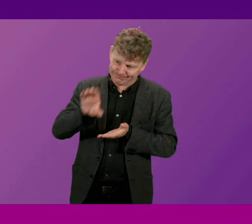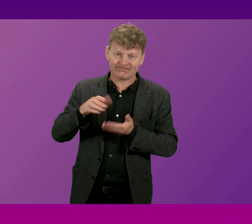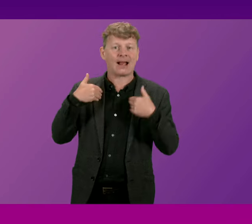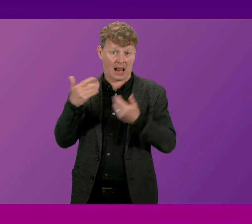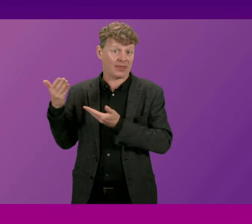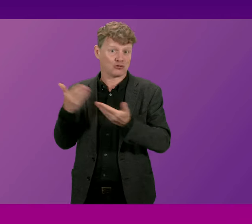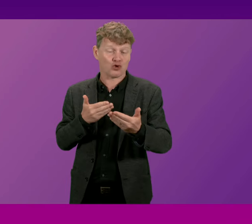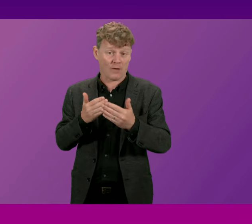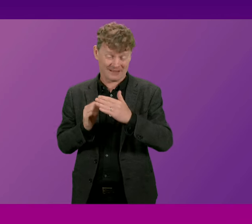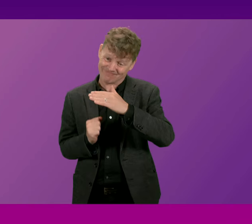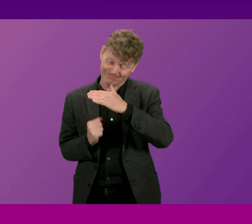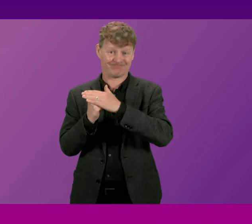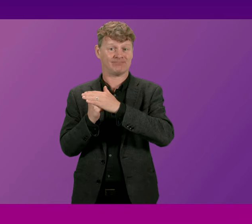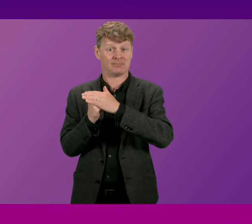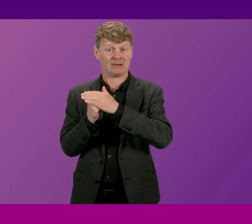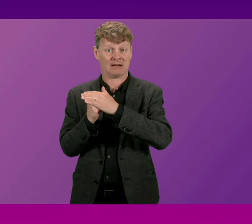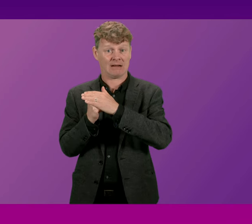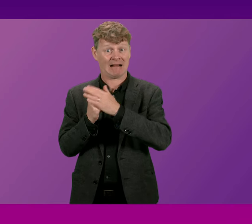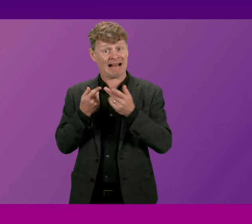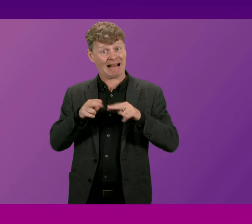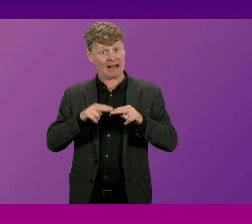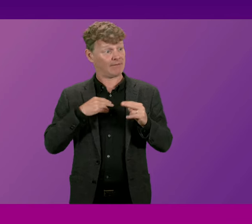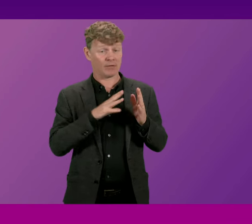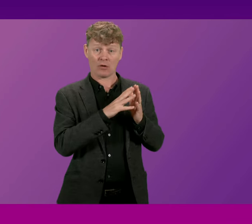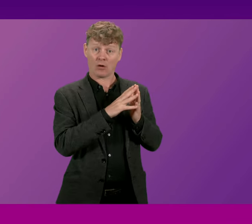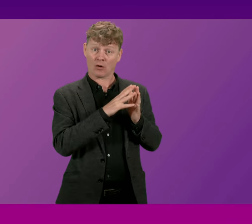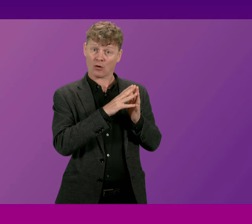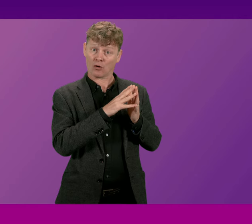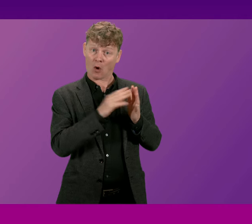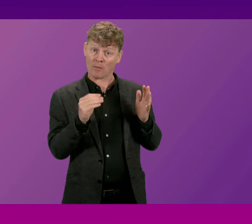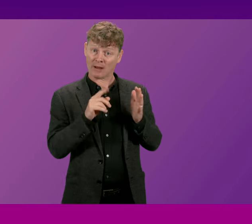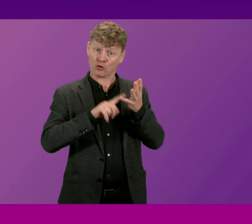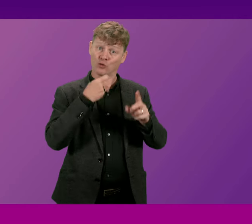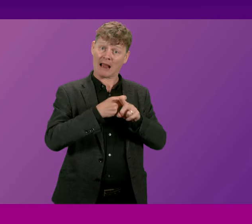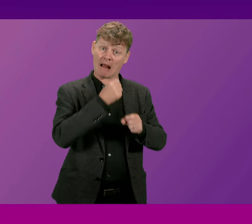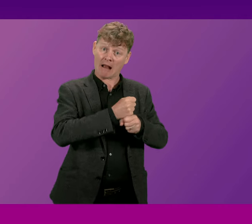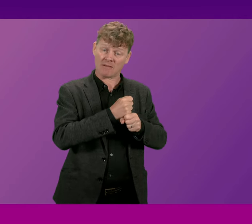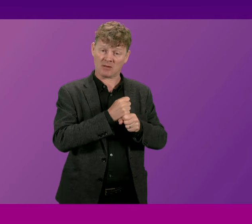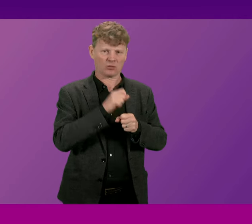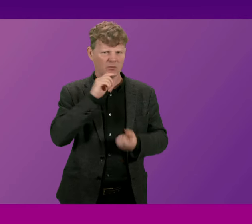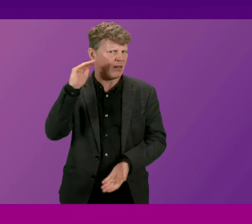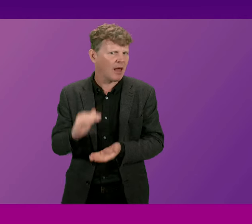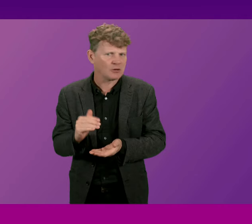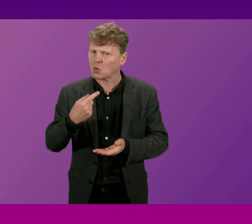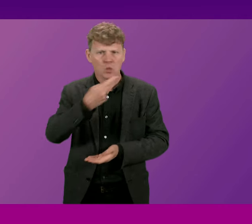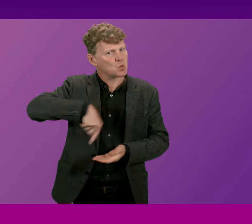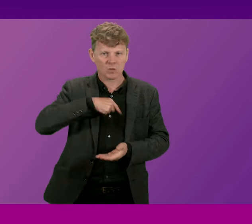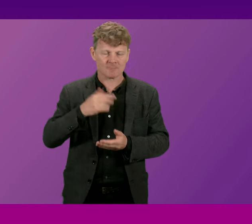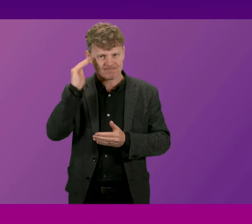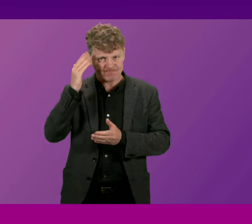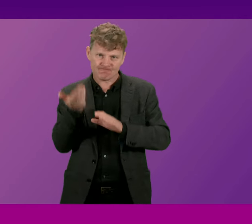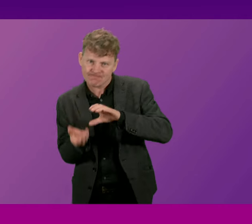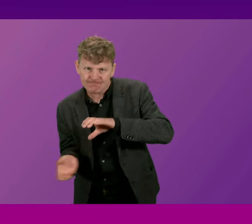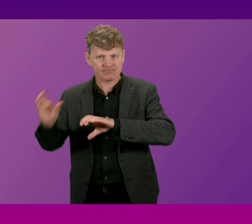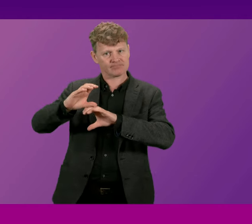possible had we just simply replicated the financial settlement from the United Kingdom government that's come about as a consequence